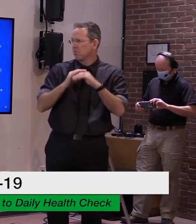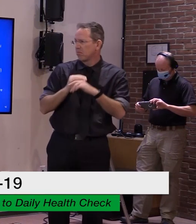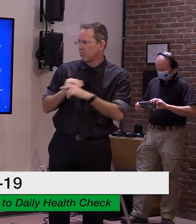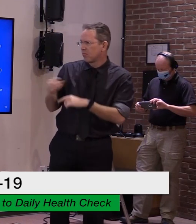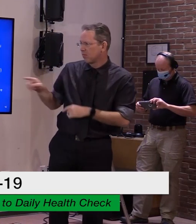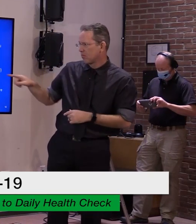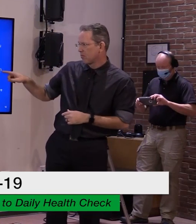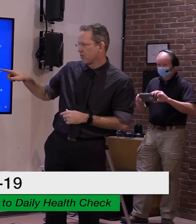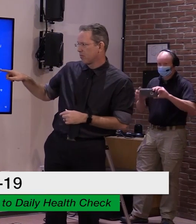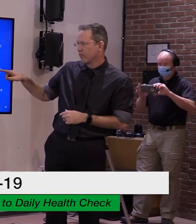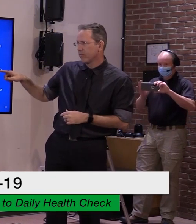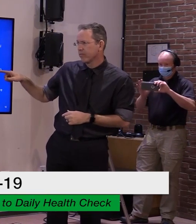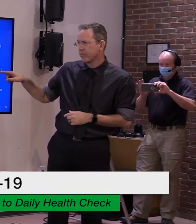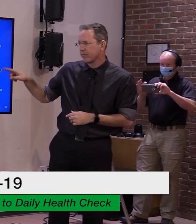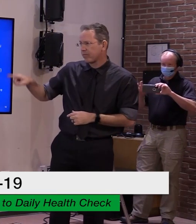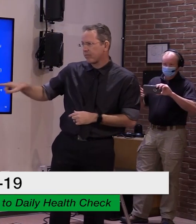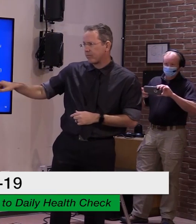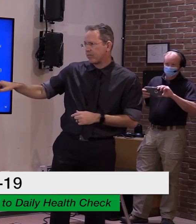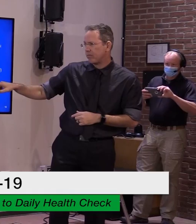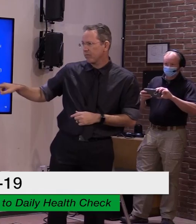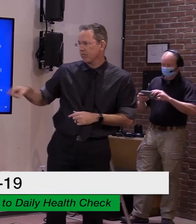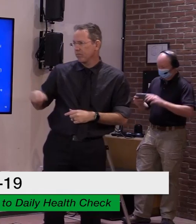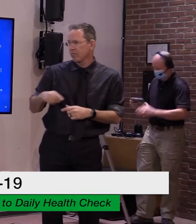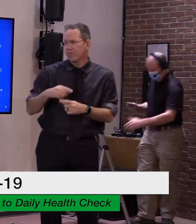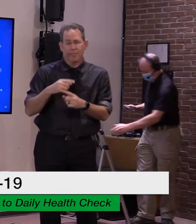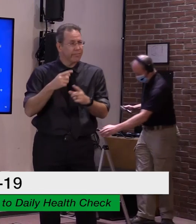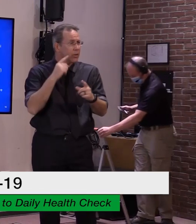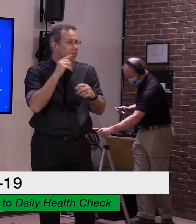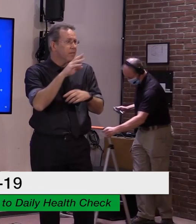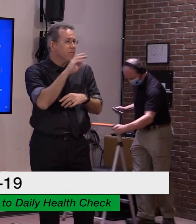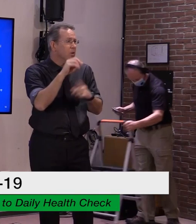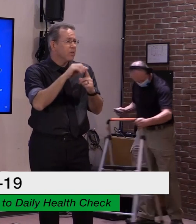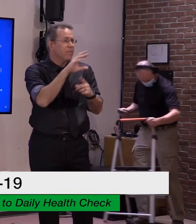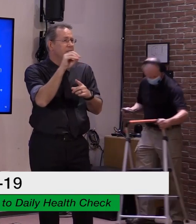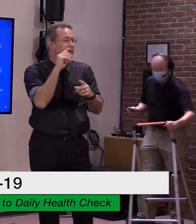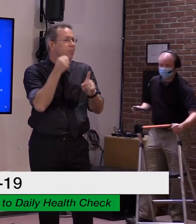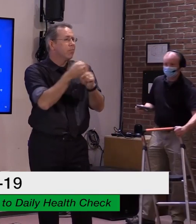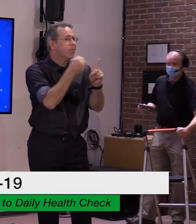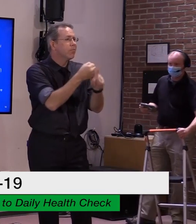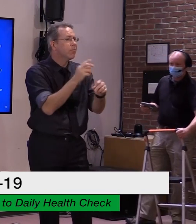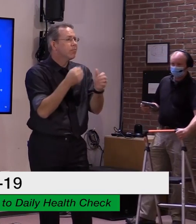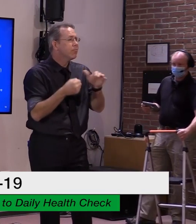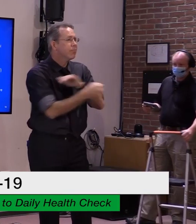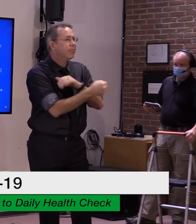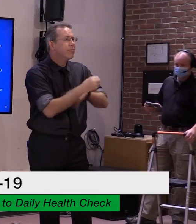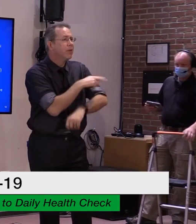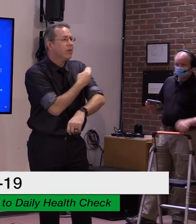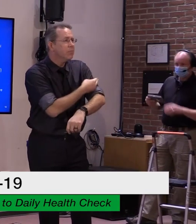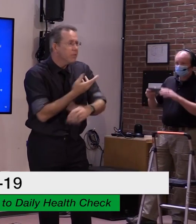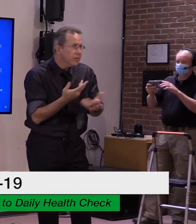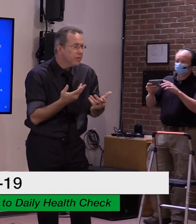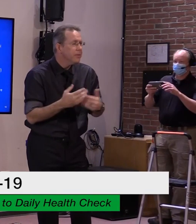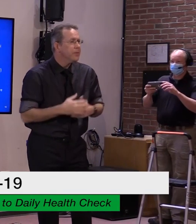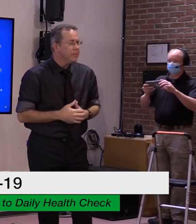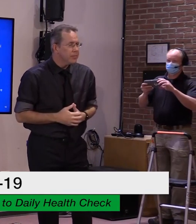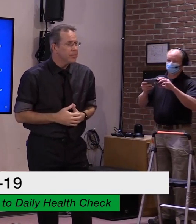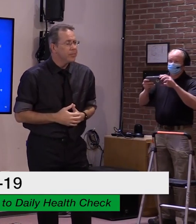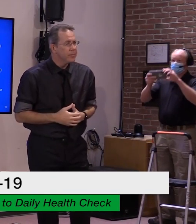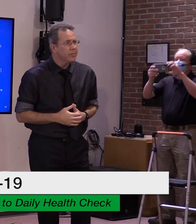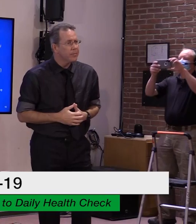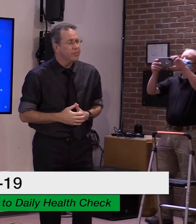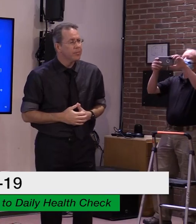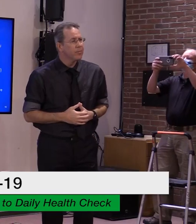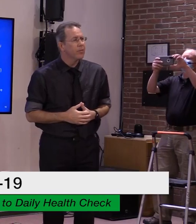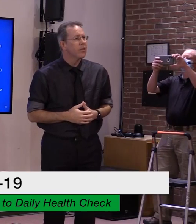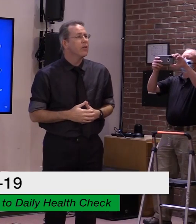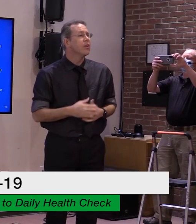from thanksgiving gatherings and this is on top of normal case growth that would already be occurring similarly those new cases